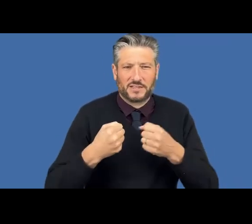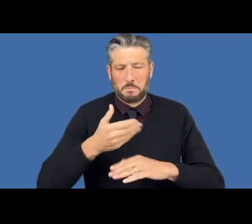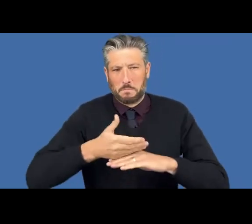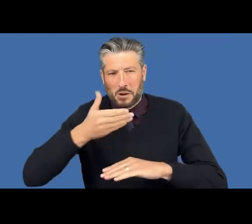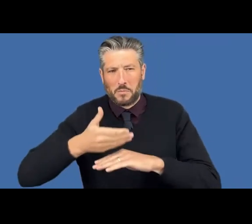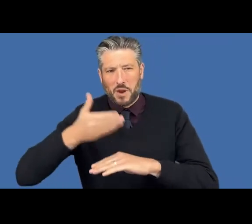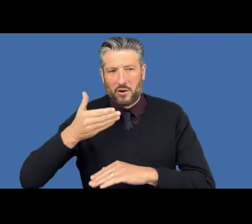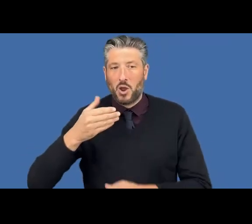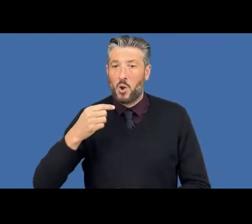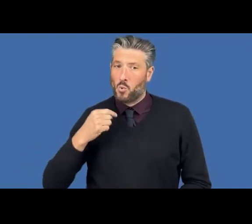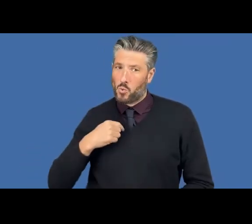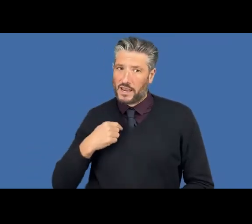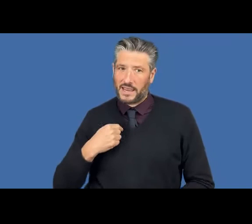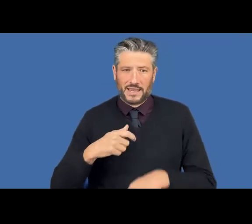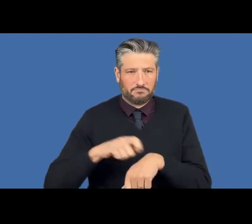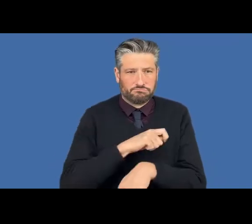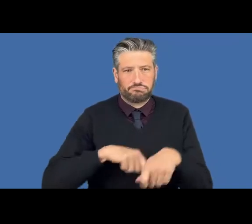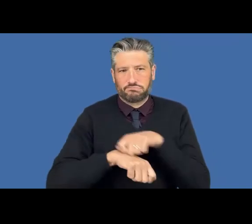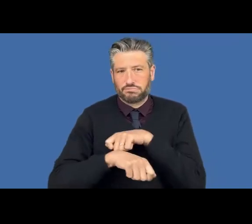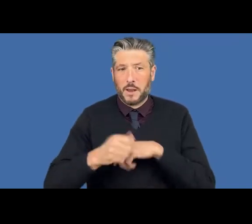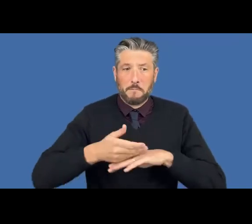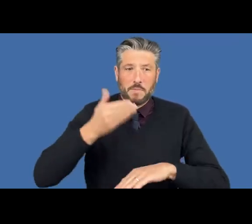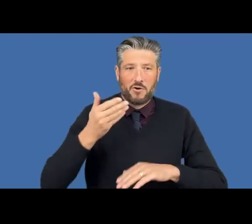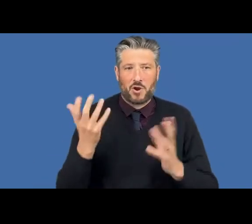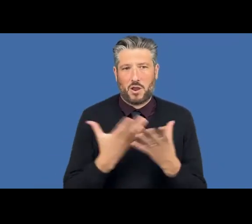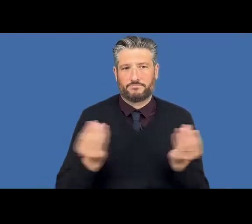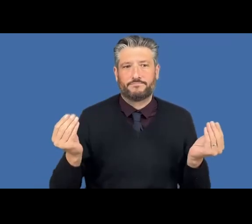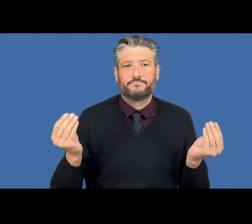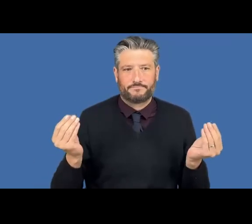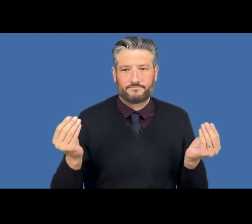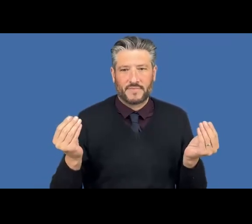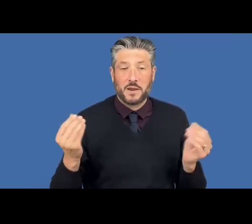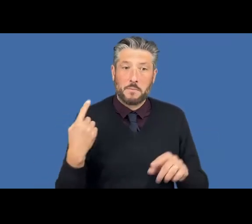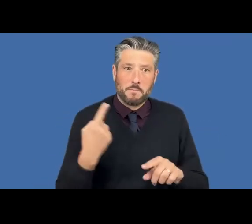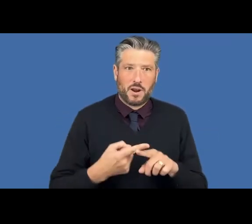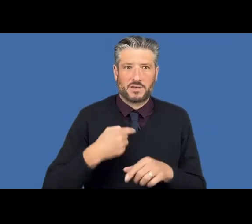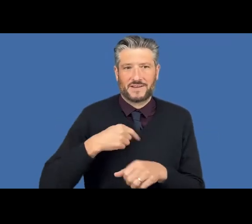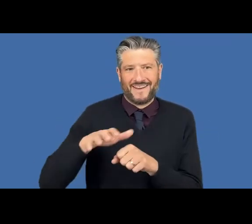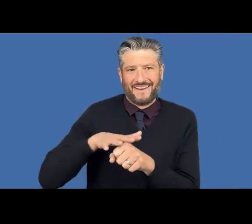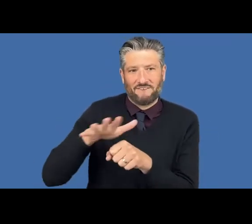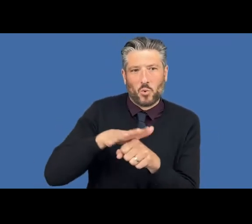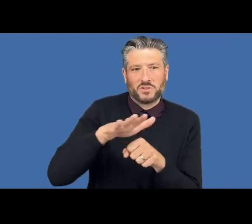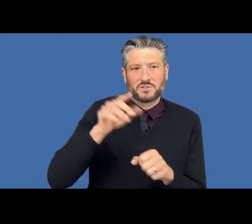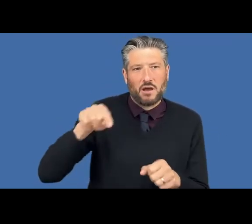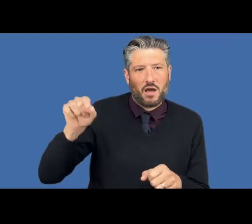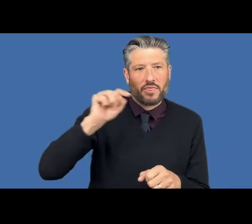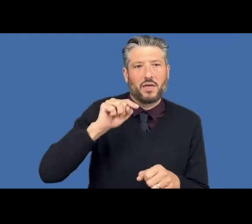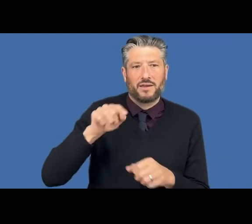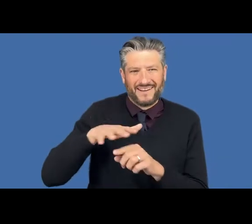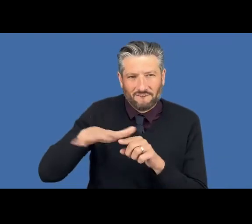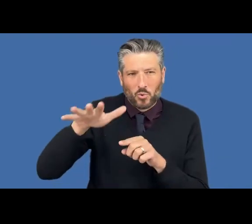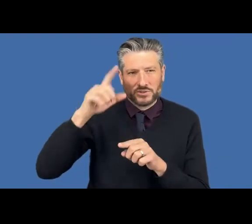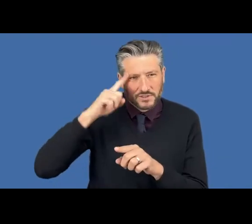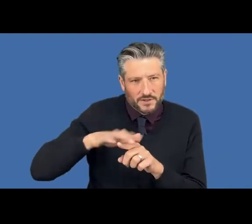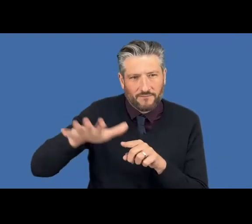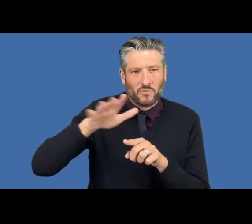to remove and influence the removal of barriers of those that are outside of our control. So those are some of